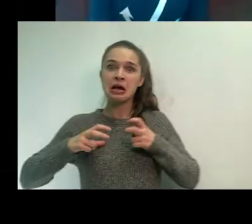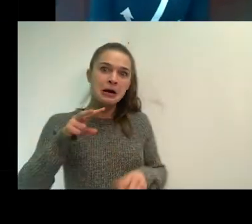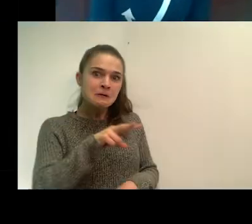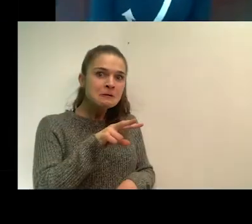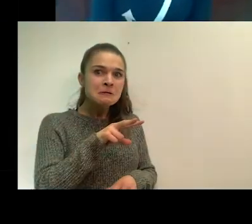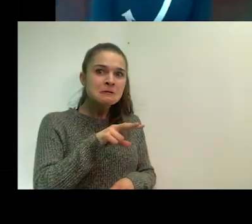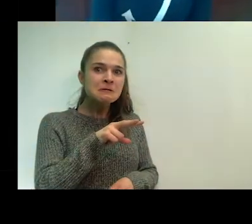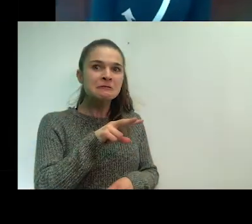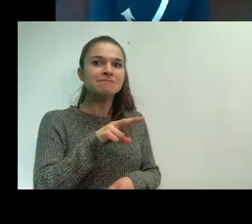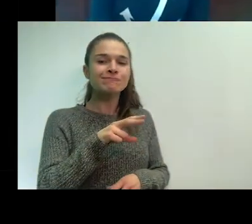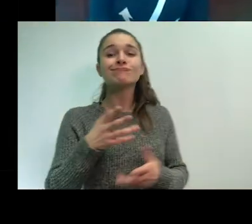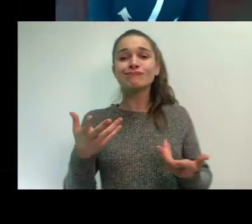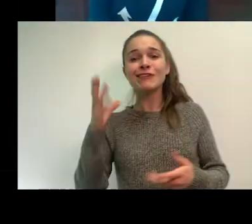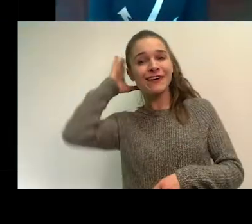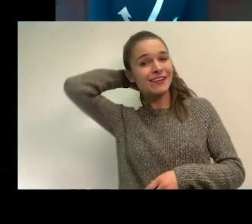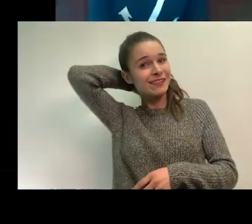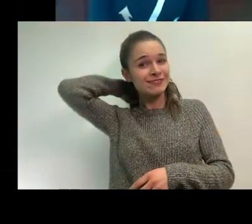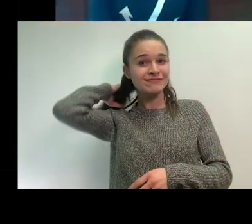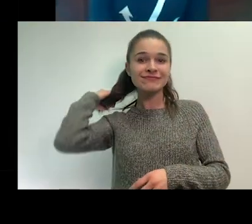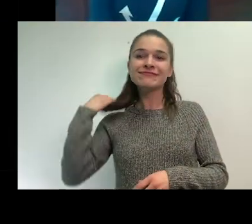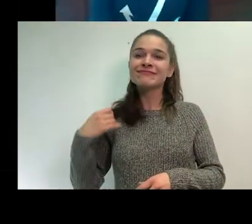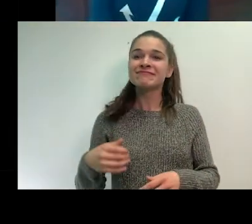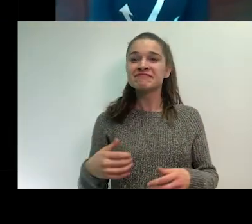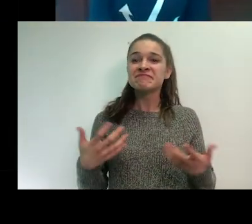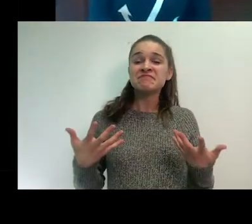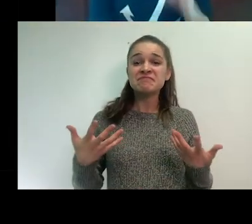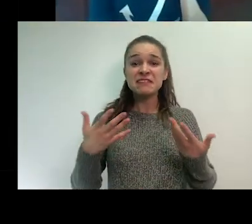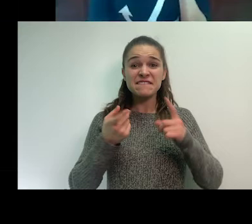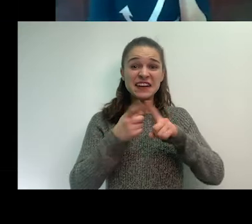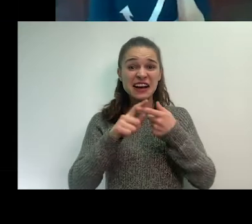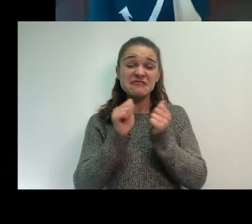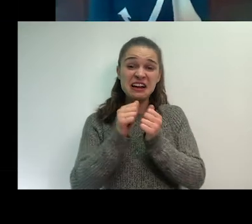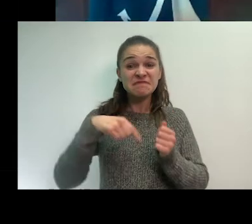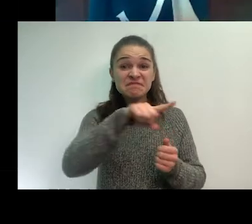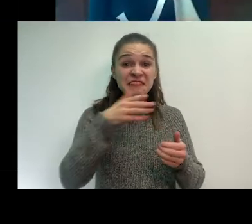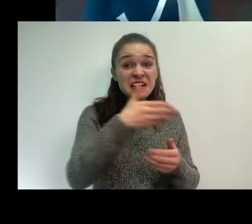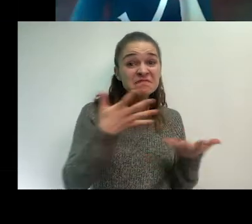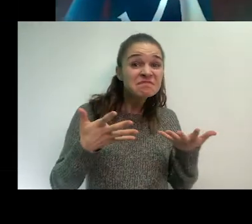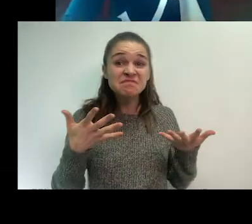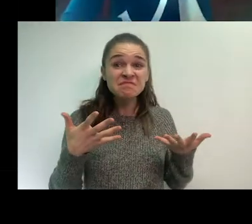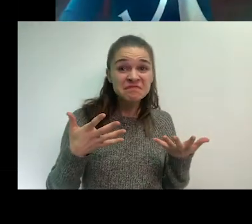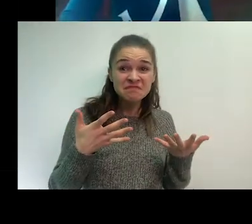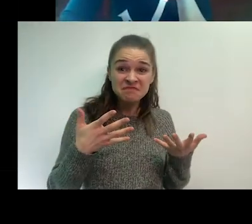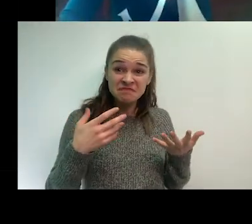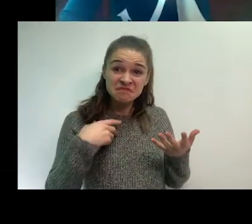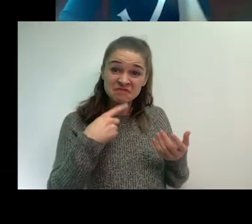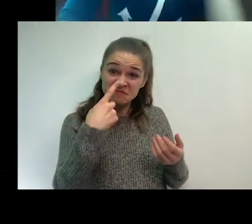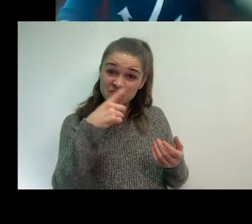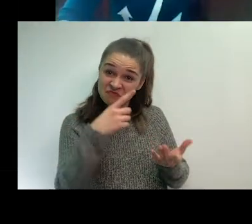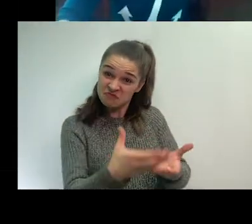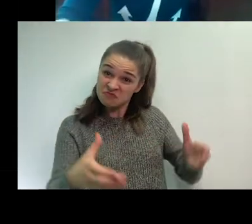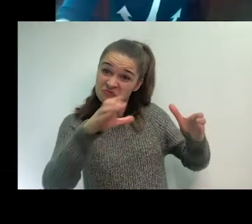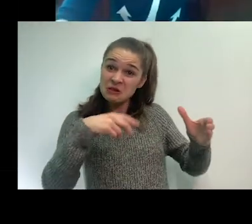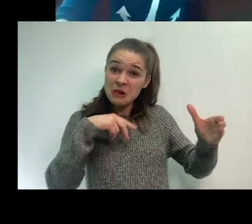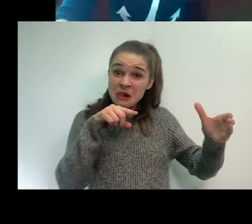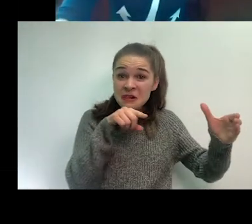So Penelope tried to make friends with him. Will you be my friend? She